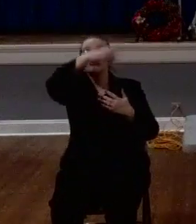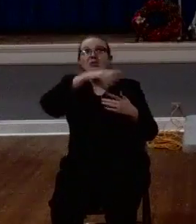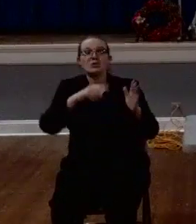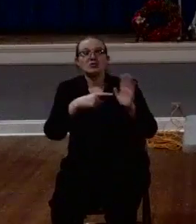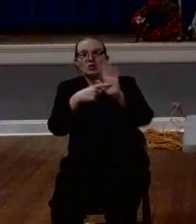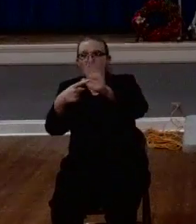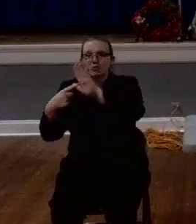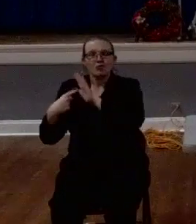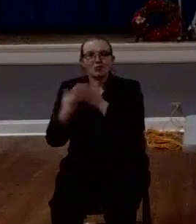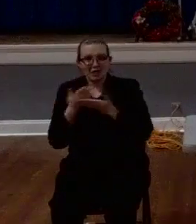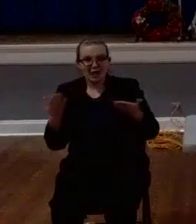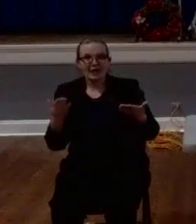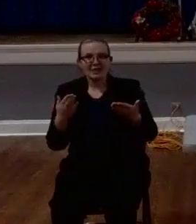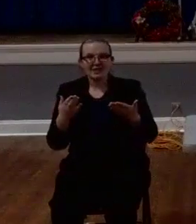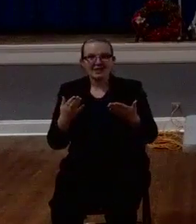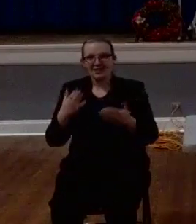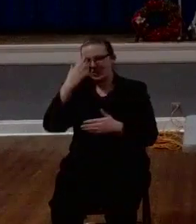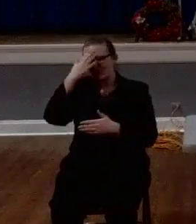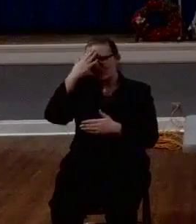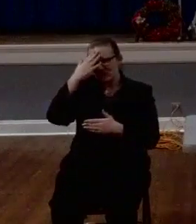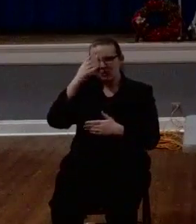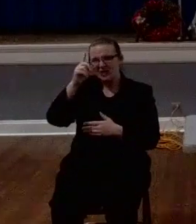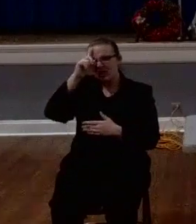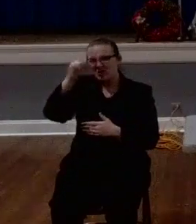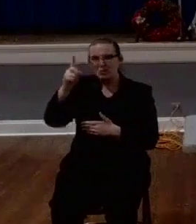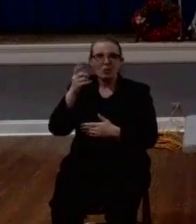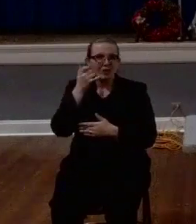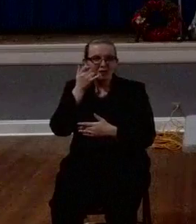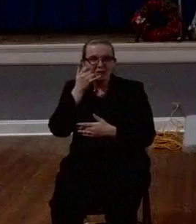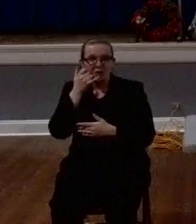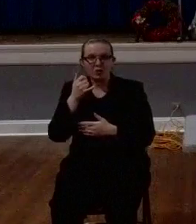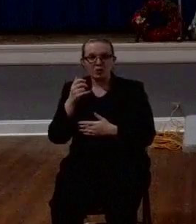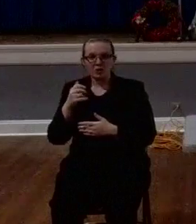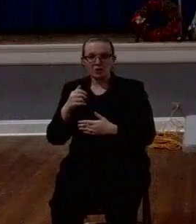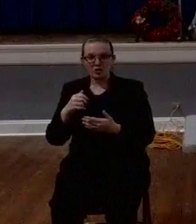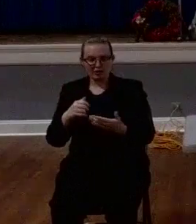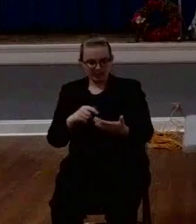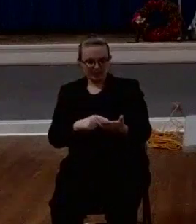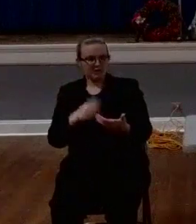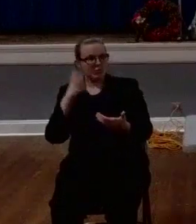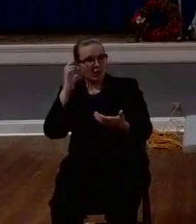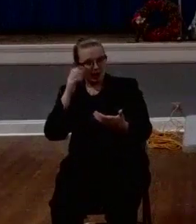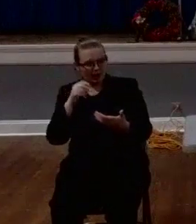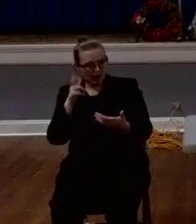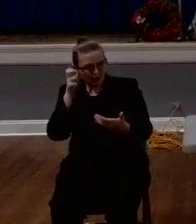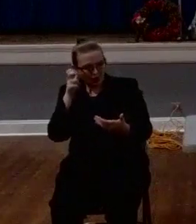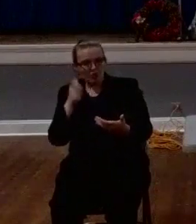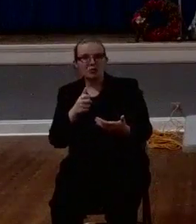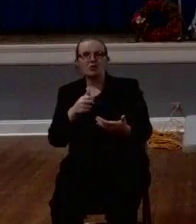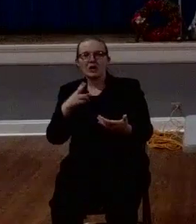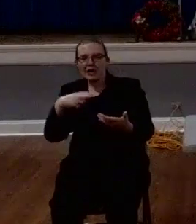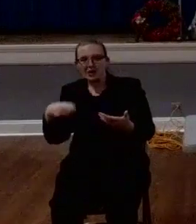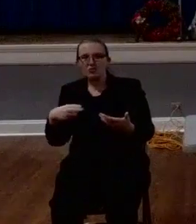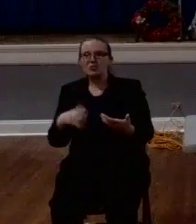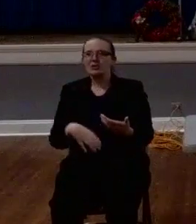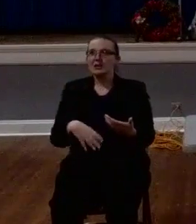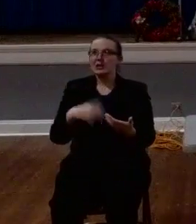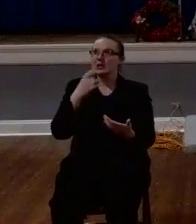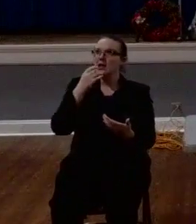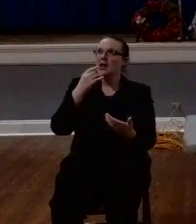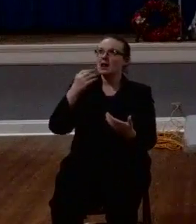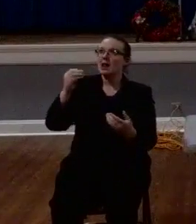many areas where, again, with a smartphone, you can start to hear a history, and suddenly you will have actually a lighted display that kind of is